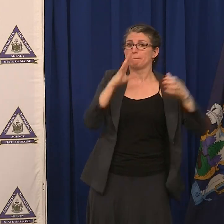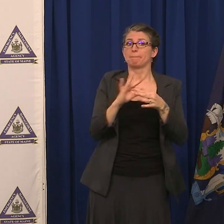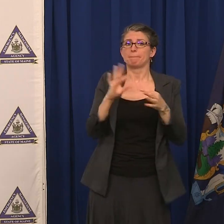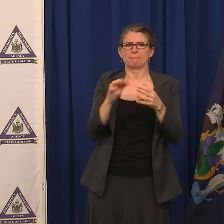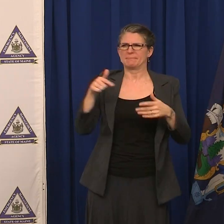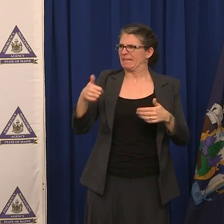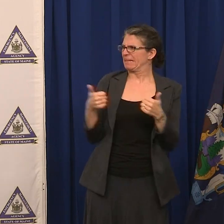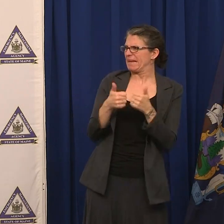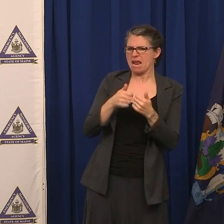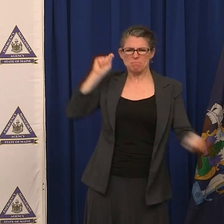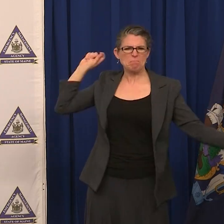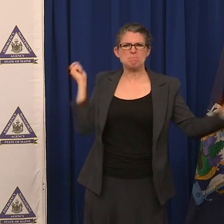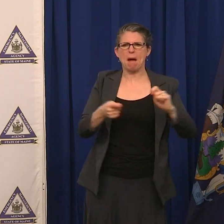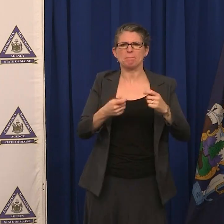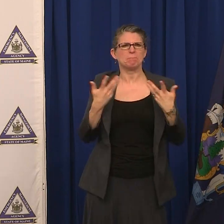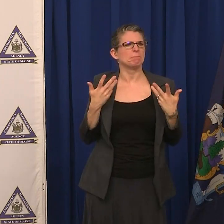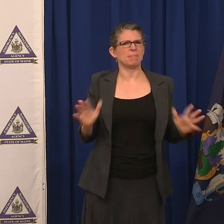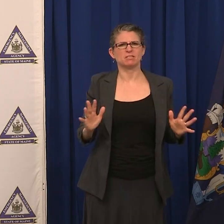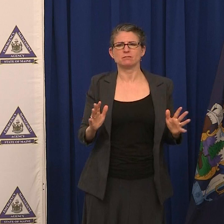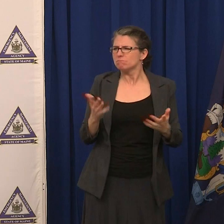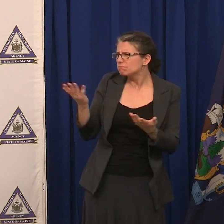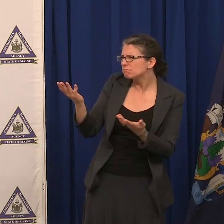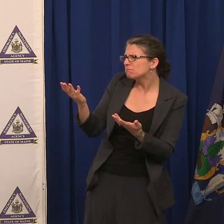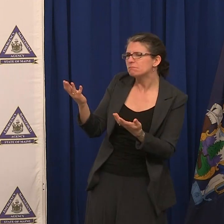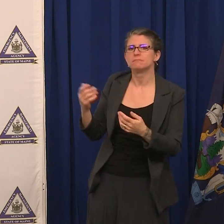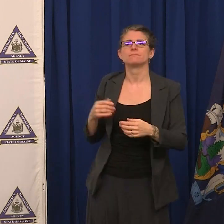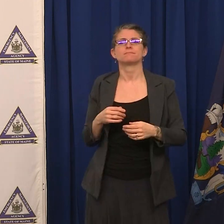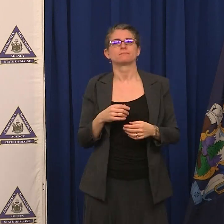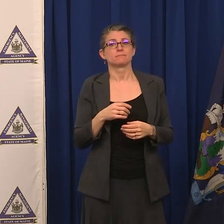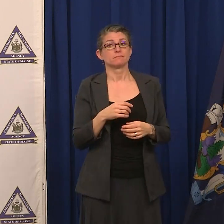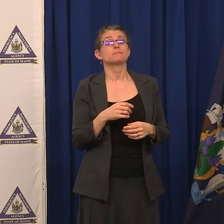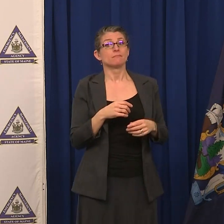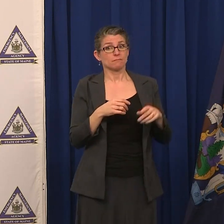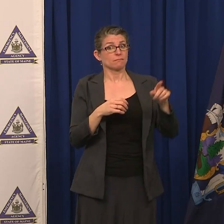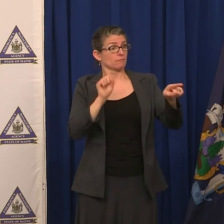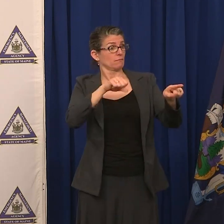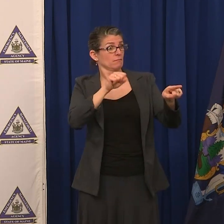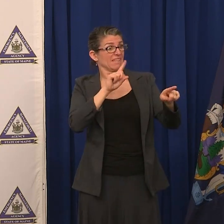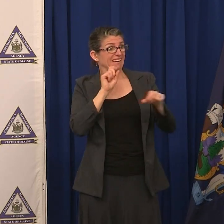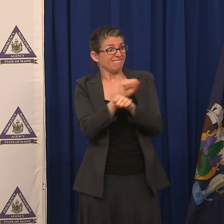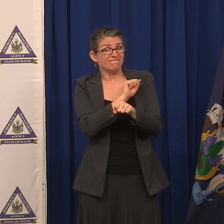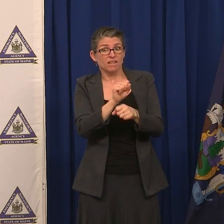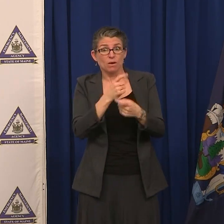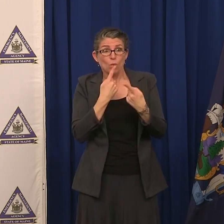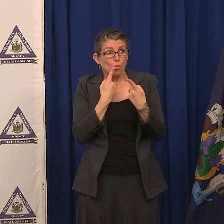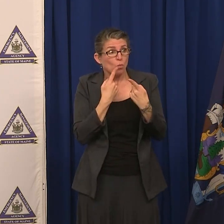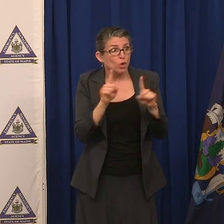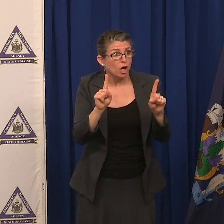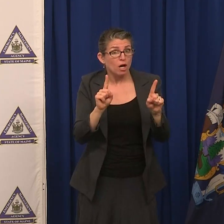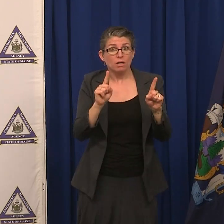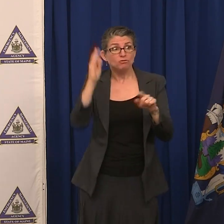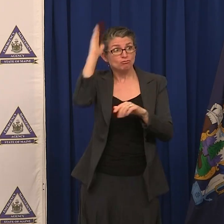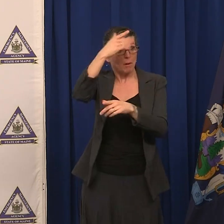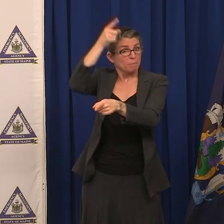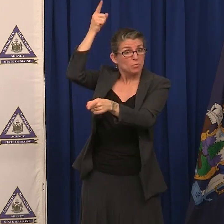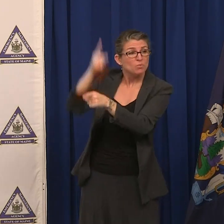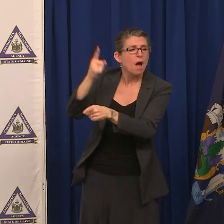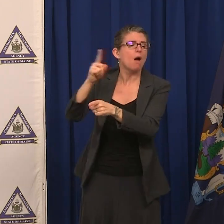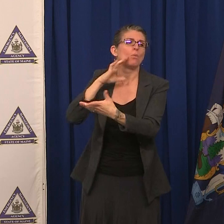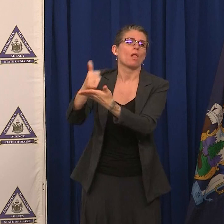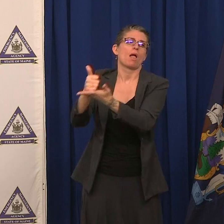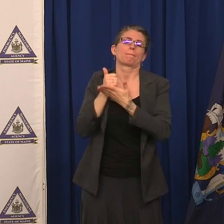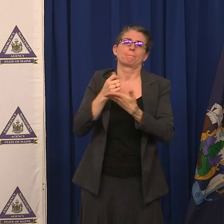forward. There's no question about that. Here's why. Here's the data that I'm looking at,